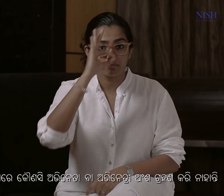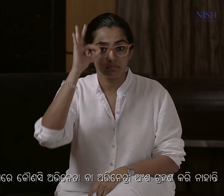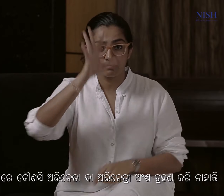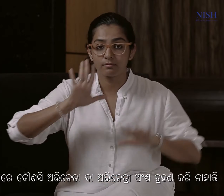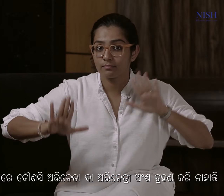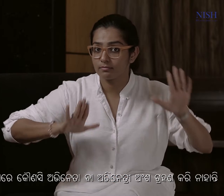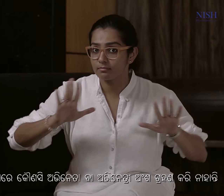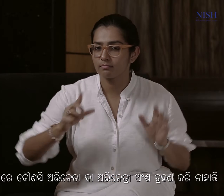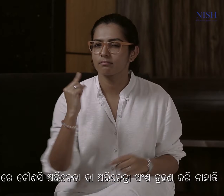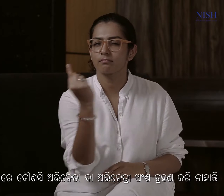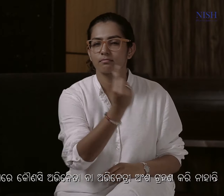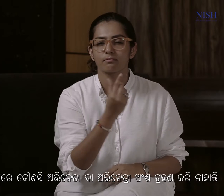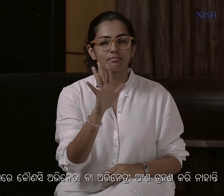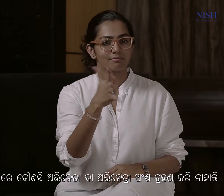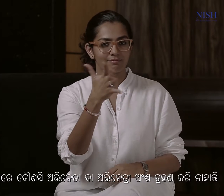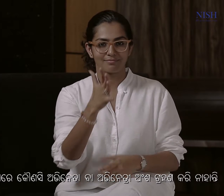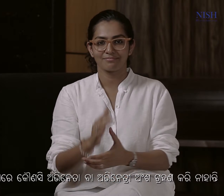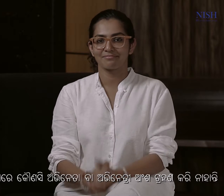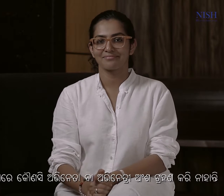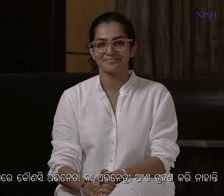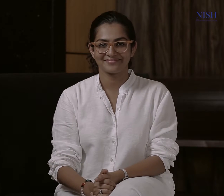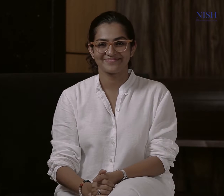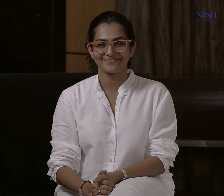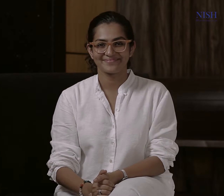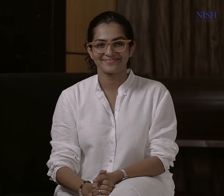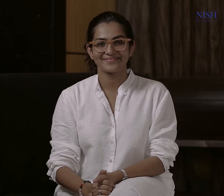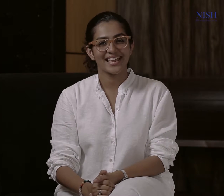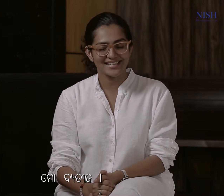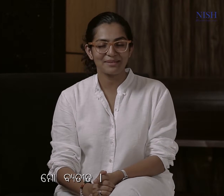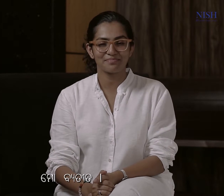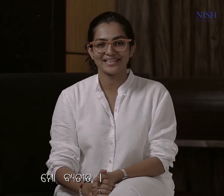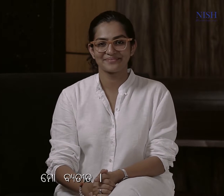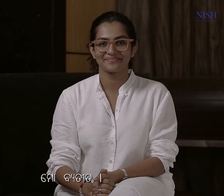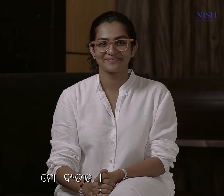Except me.